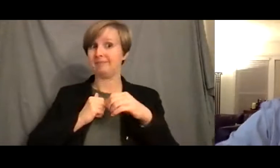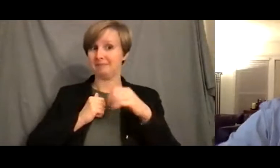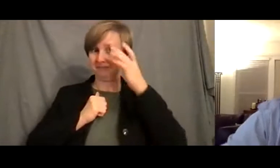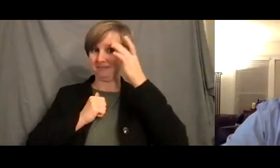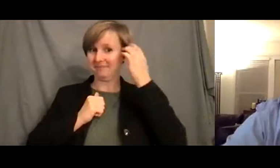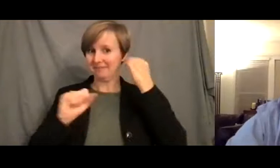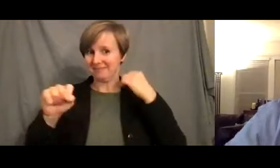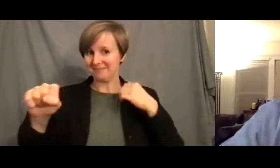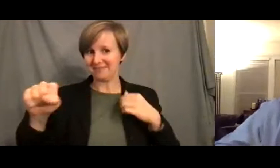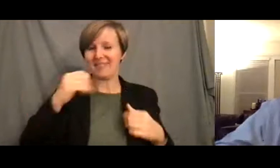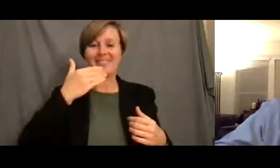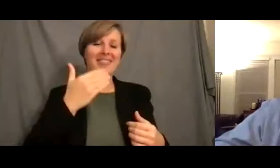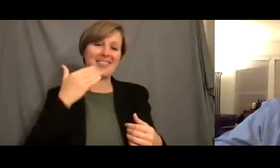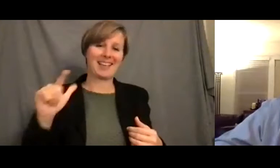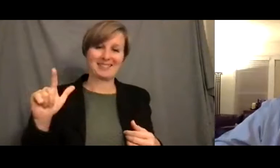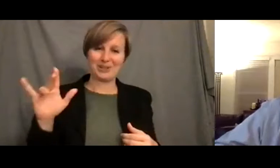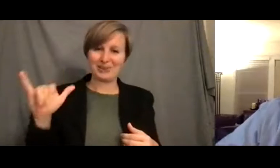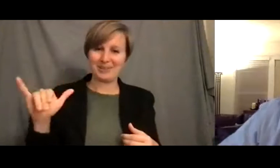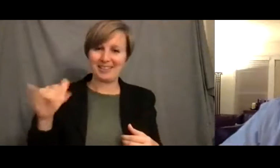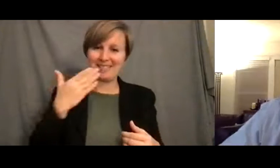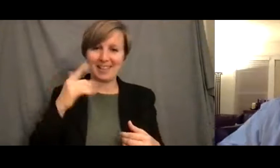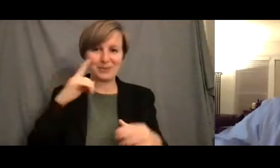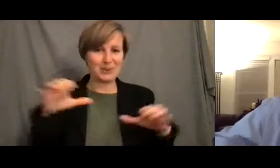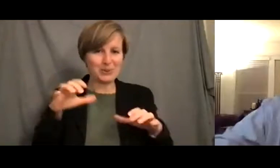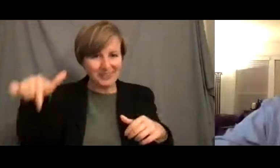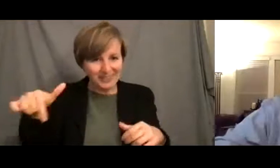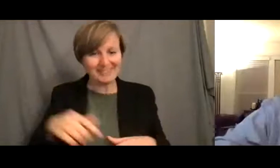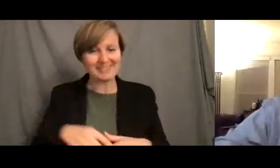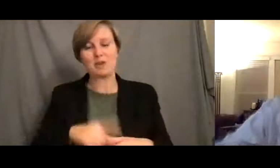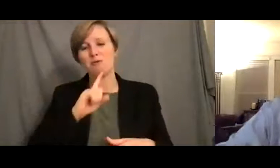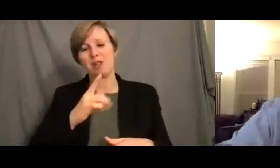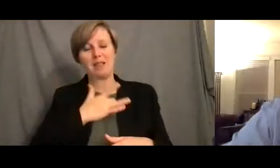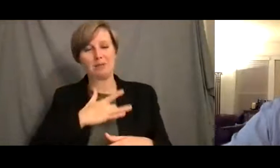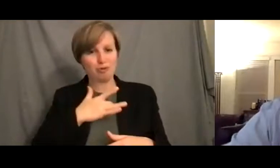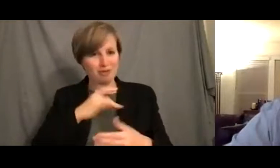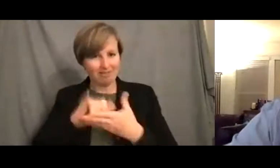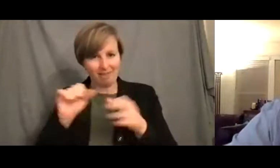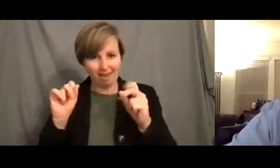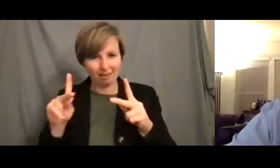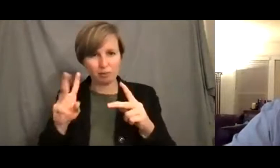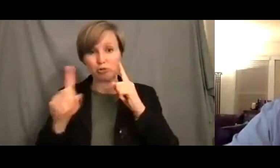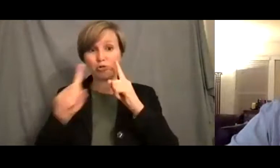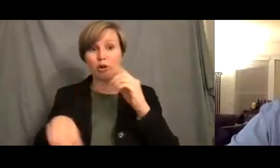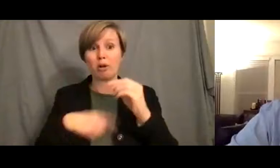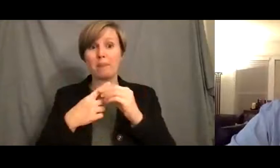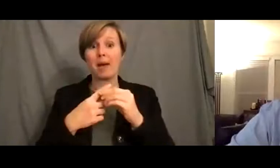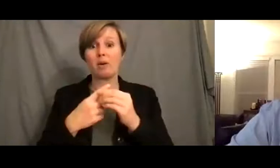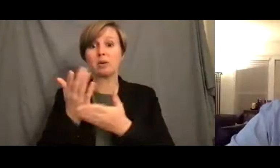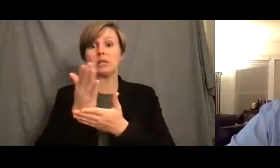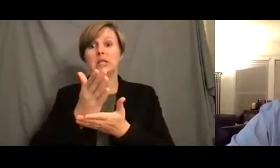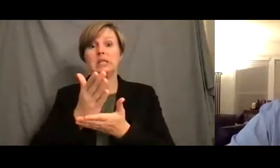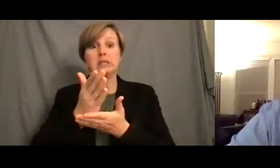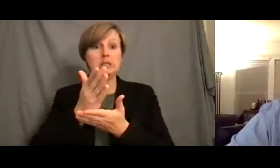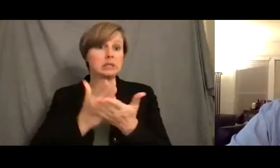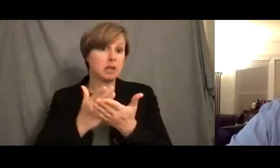Yes. Thanks, Lucy. Thanks for doing this. I really appreciate the opportunity to talk about some of the things we've